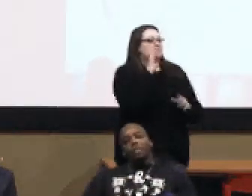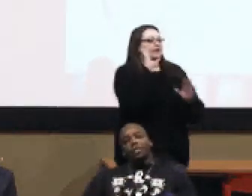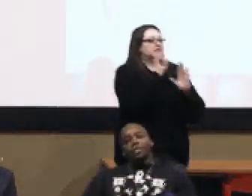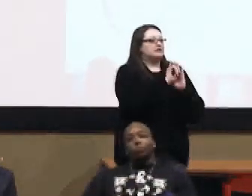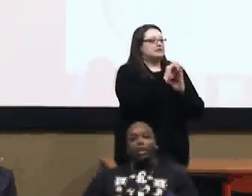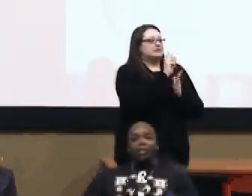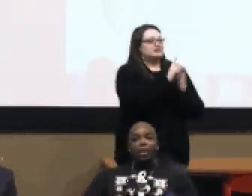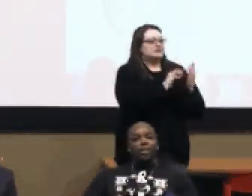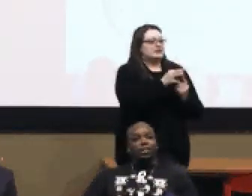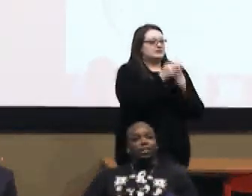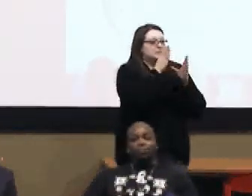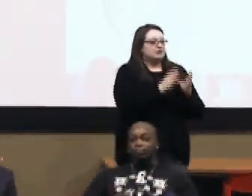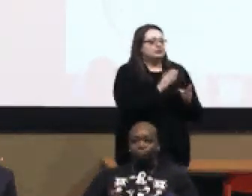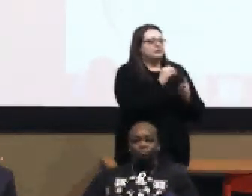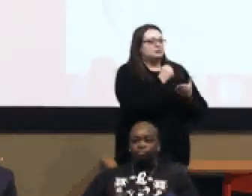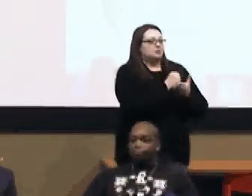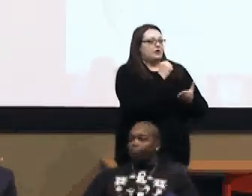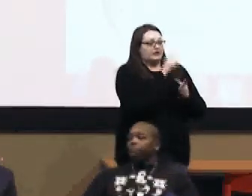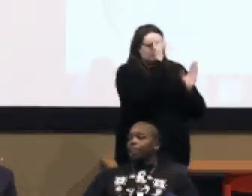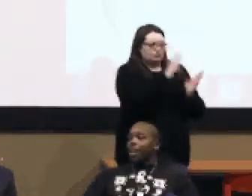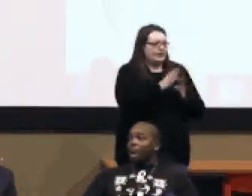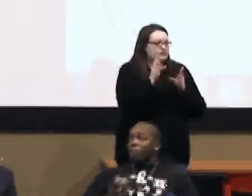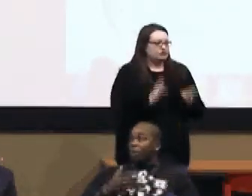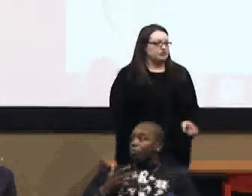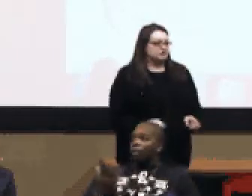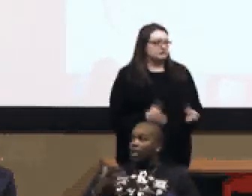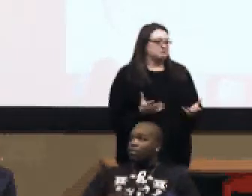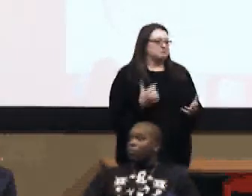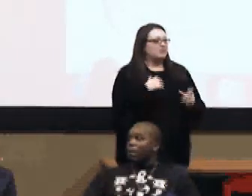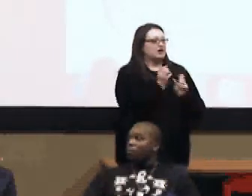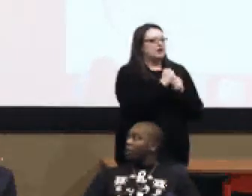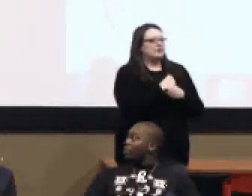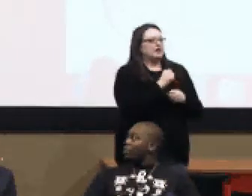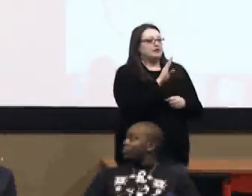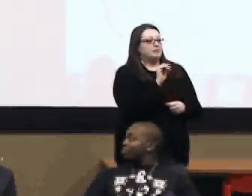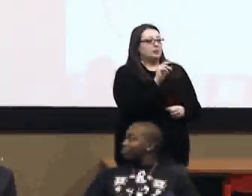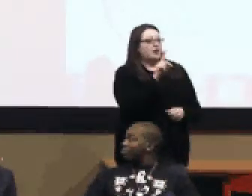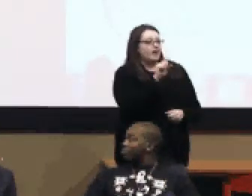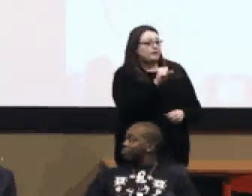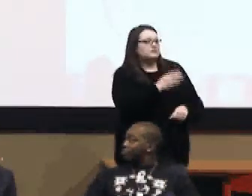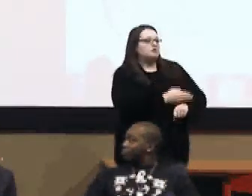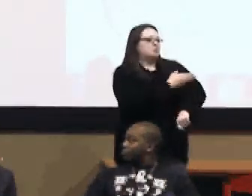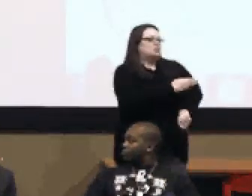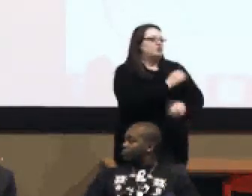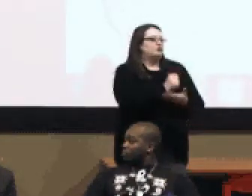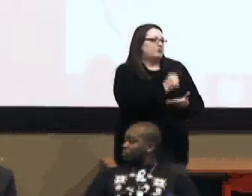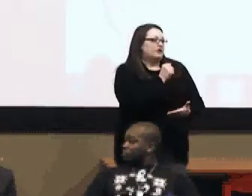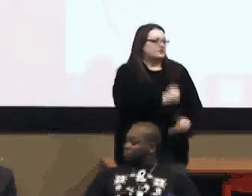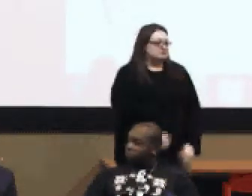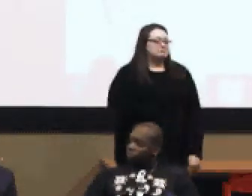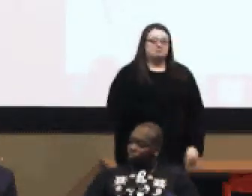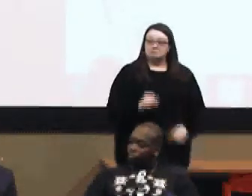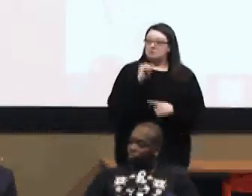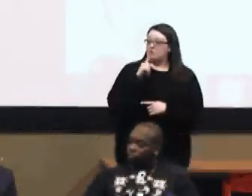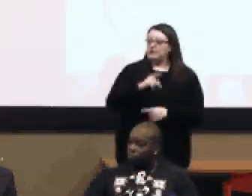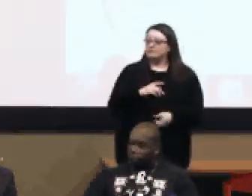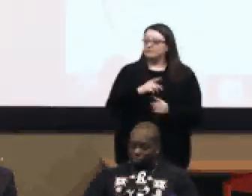design specialist and brand strategist. I make brands and make them better. All right.